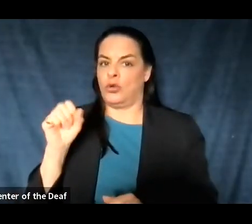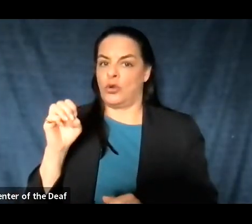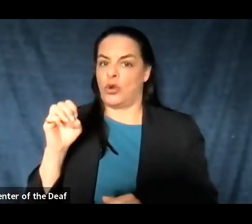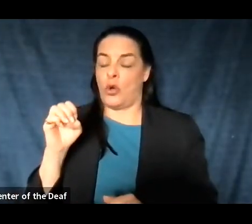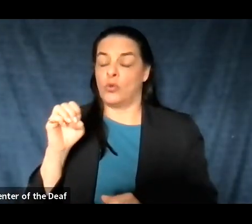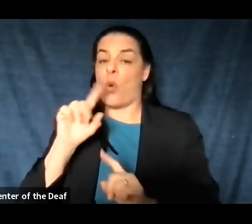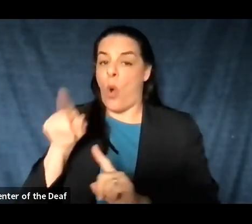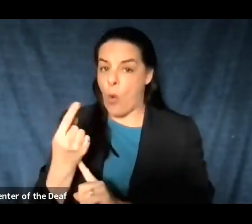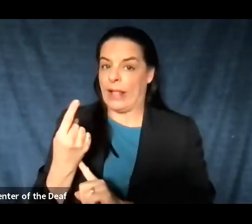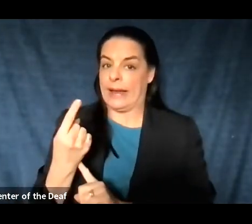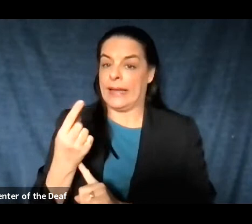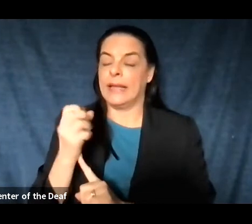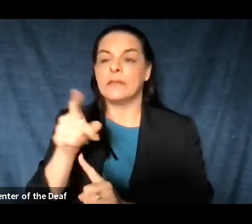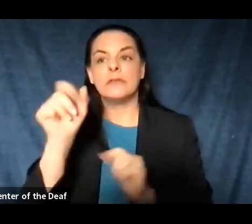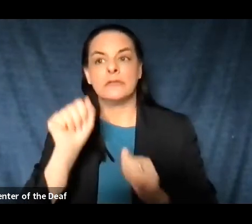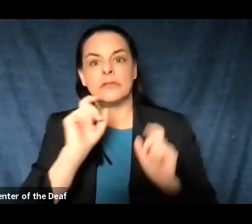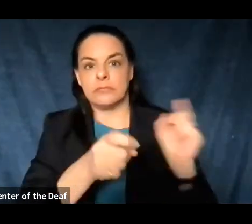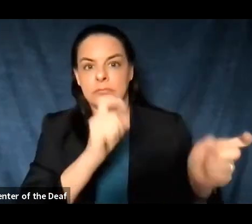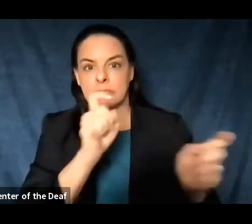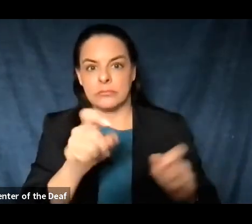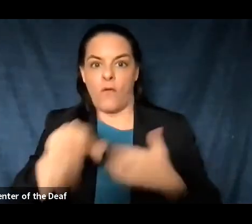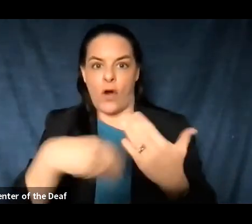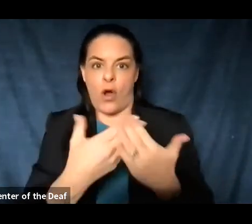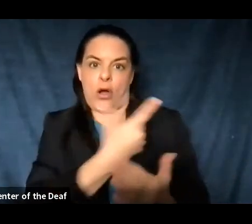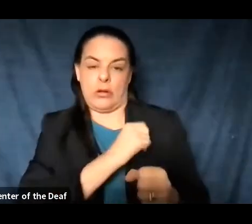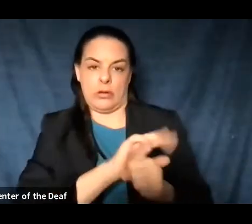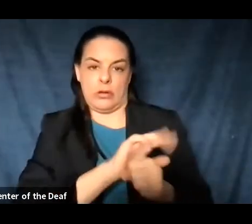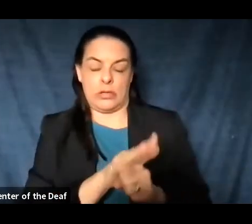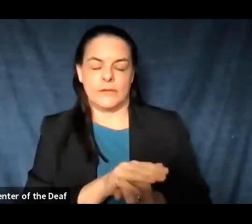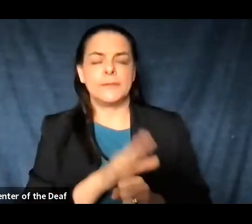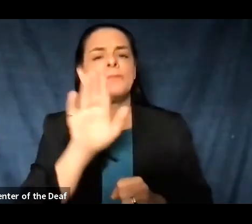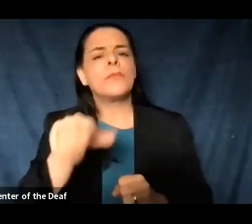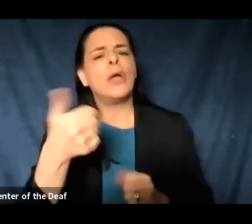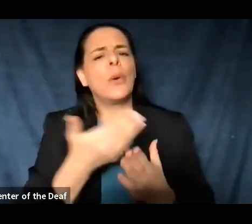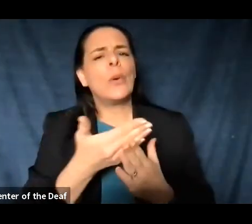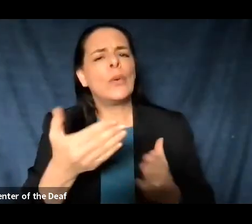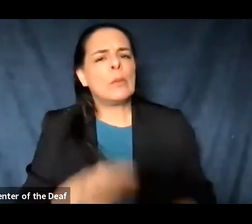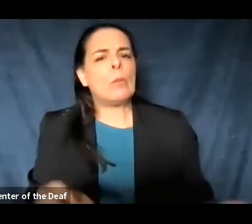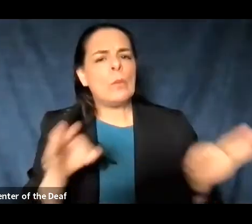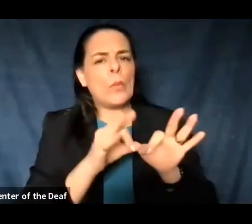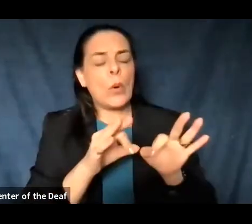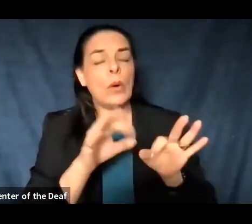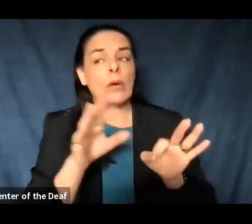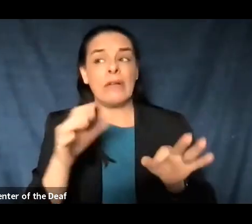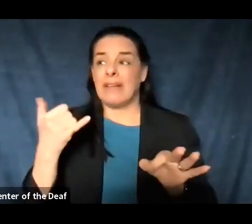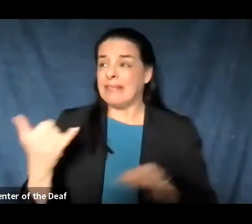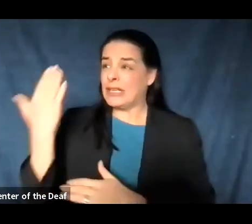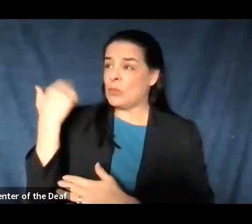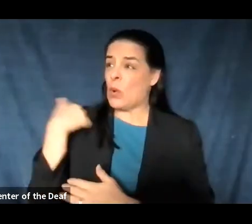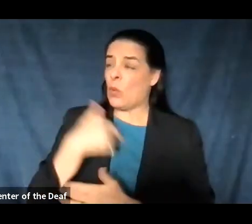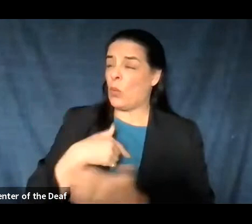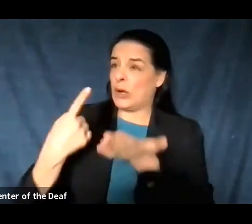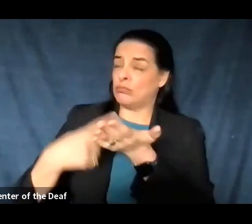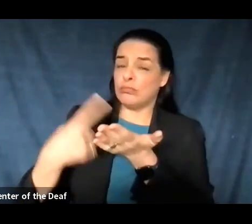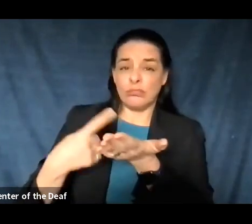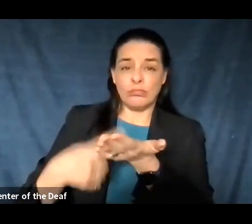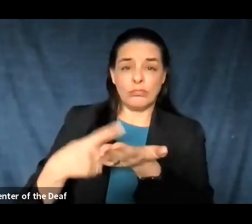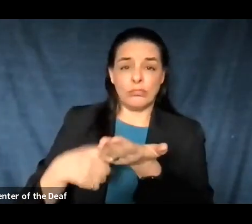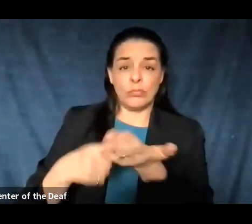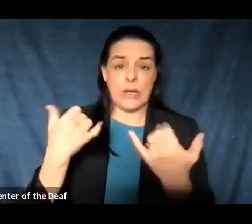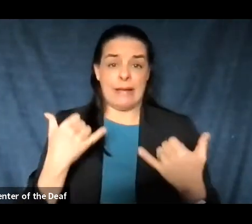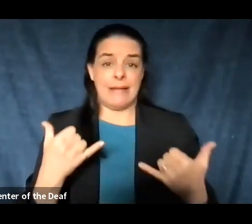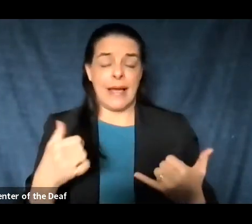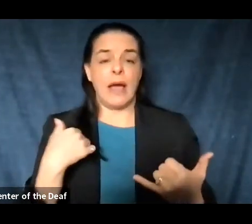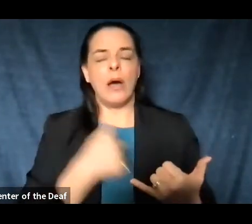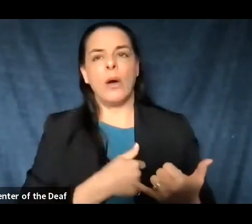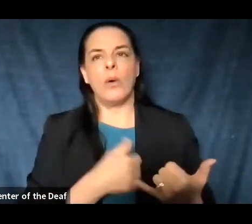for. So they're able to give all of those doses. And I think it's important. I mean, we were talking this morning here at the health department. Right now, we